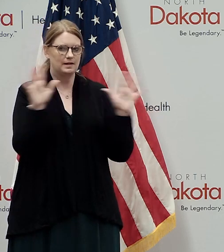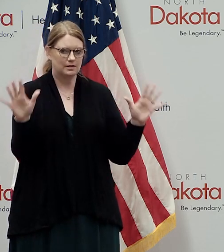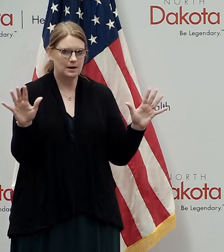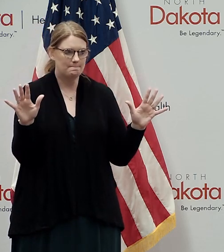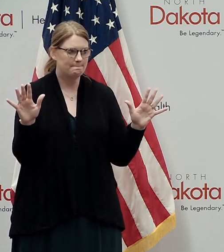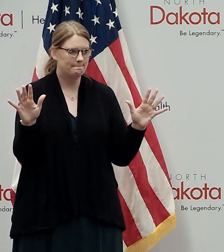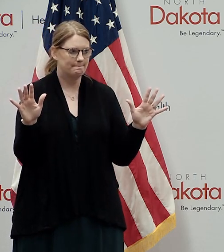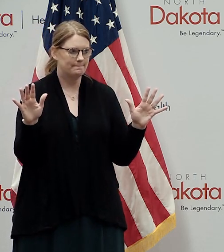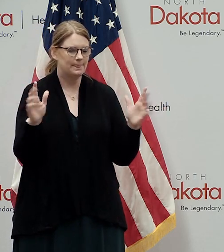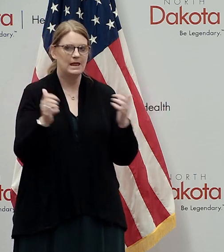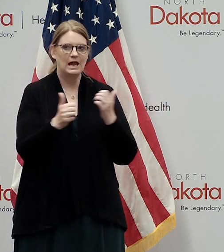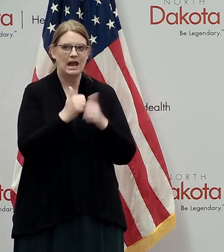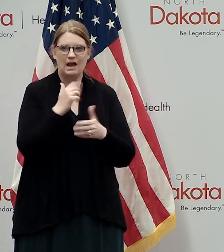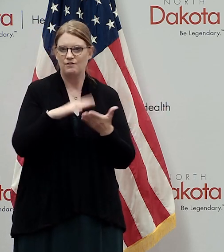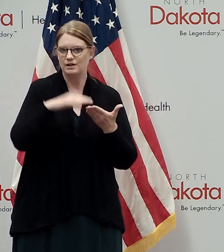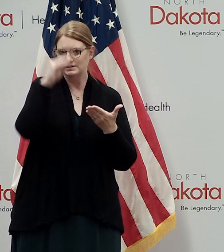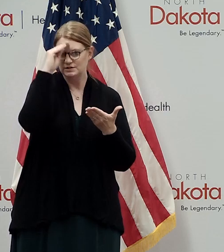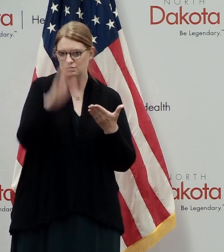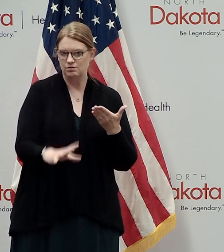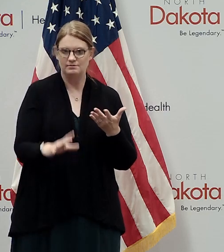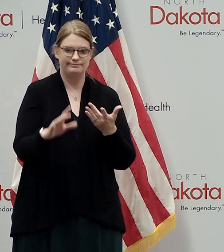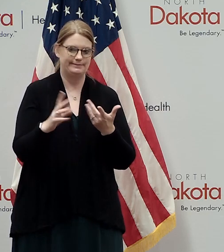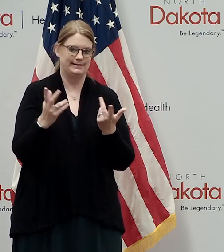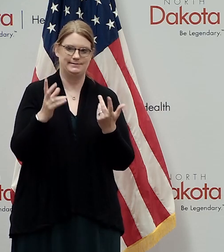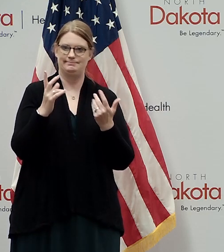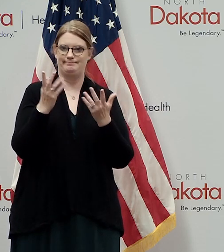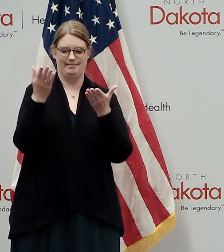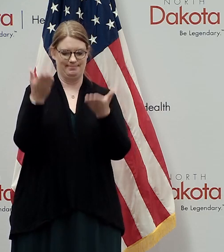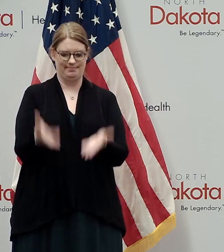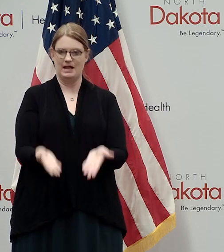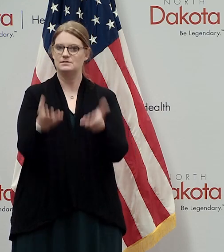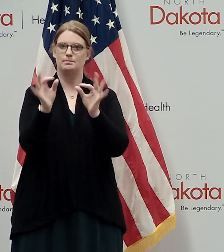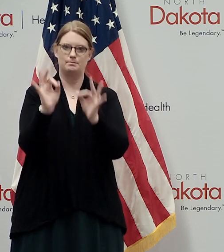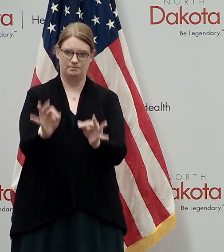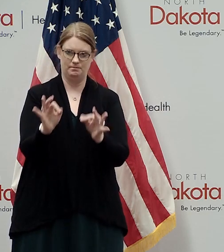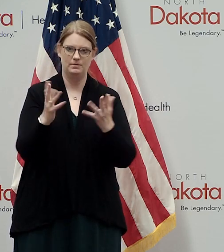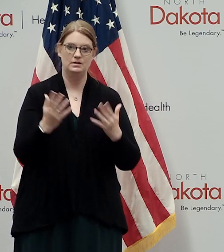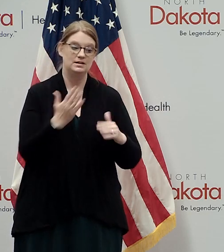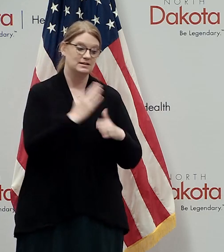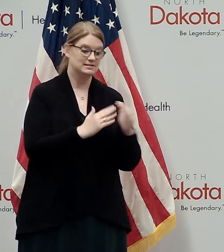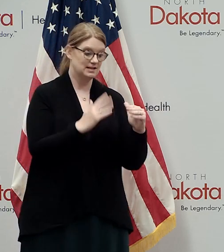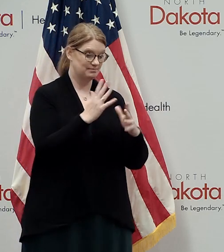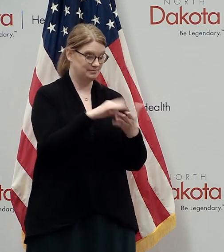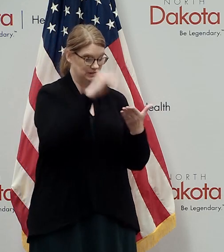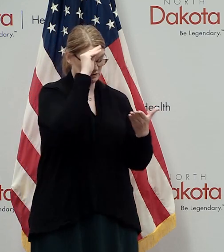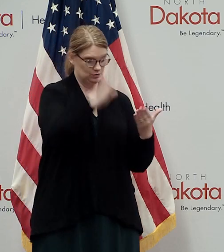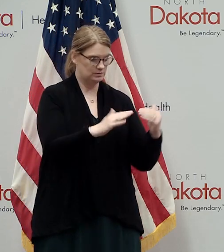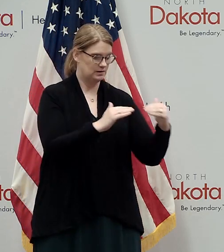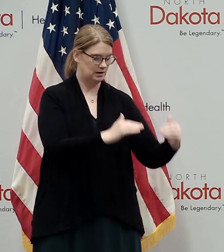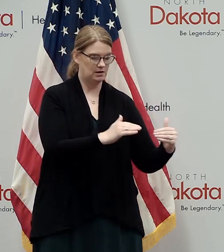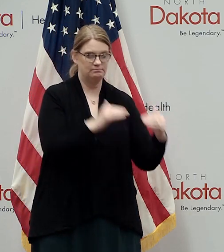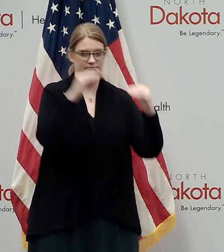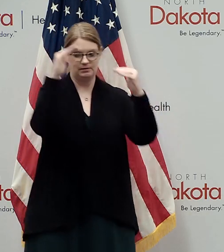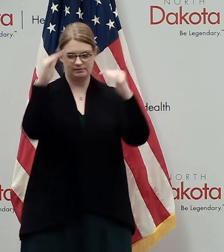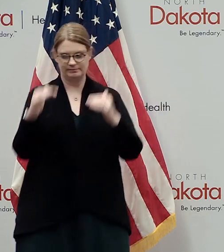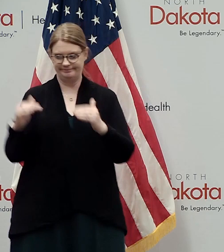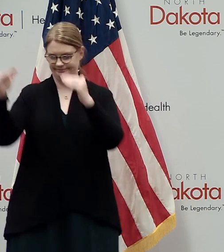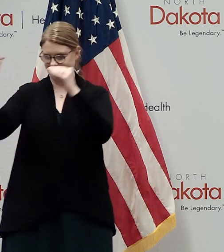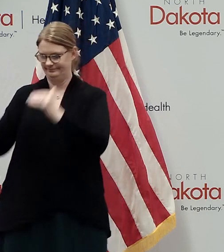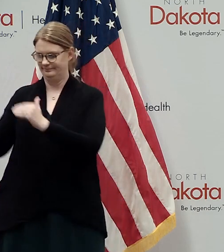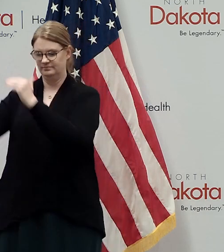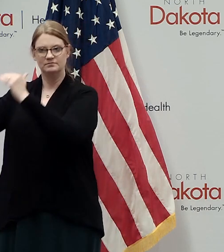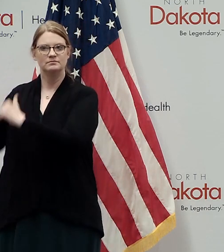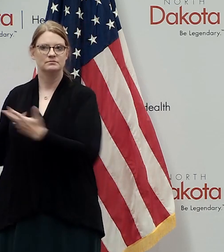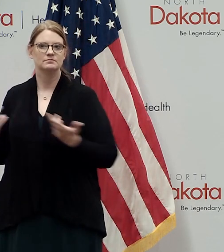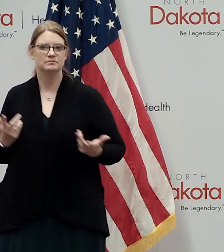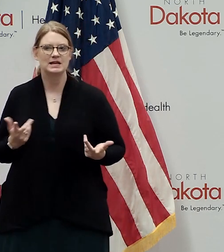where they should be. Some students will be ahead, some students will be here, some other students will be all across the board. They're exactly where they should